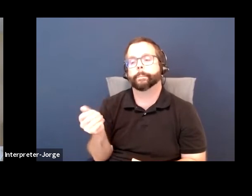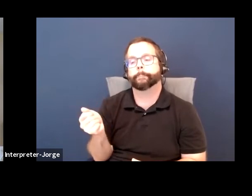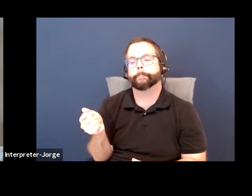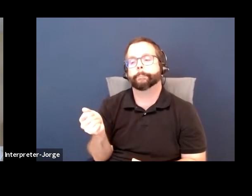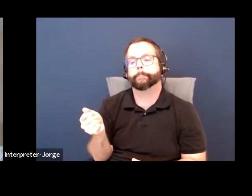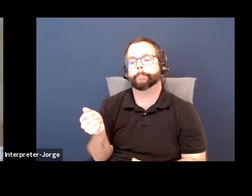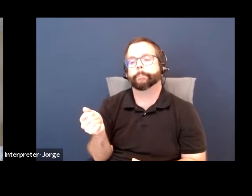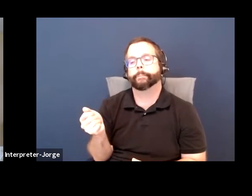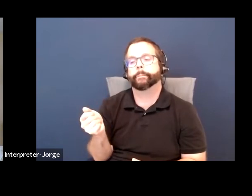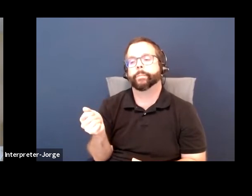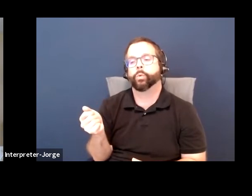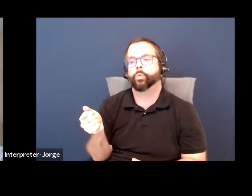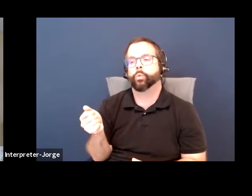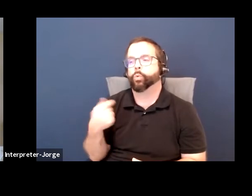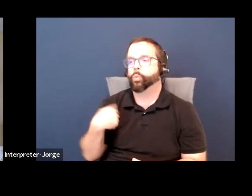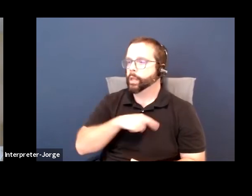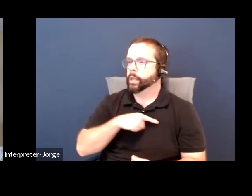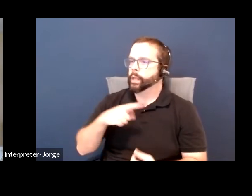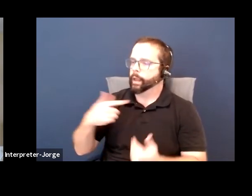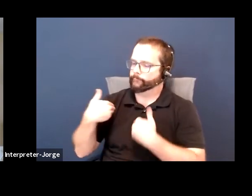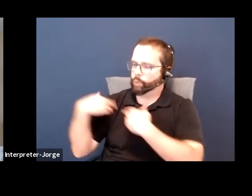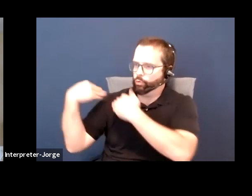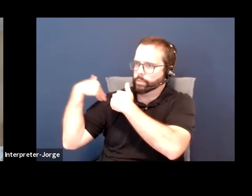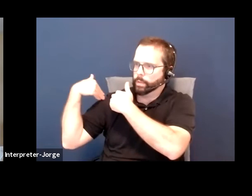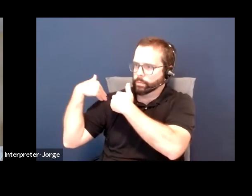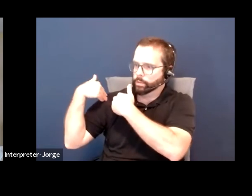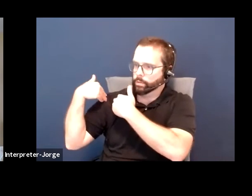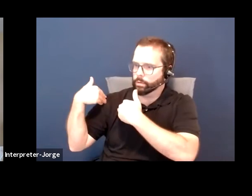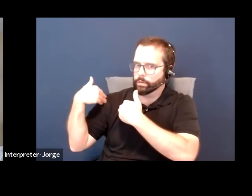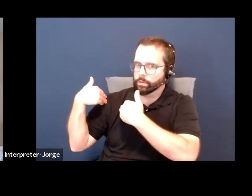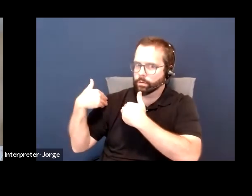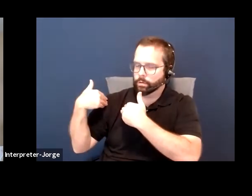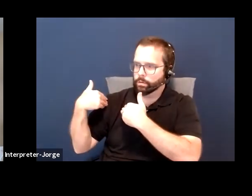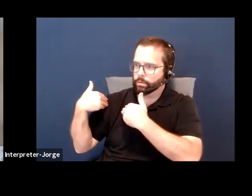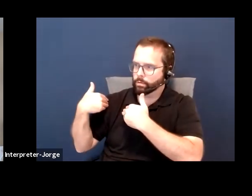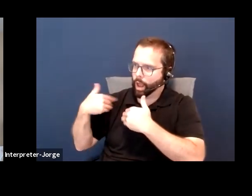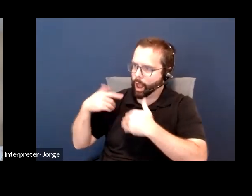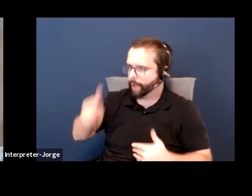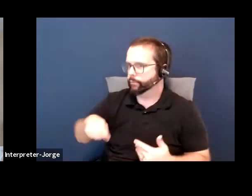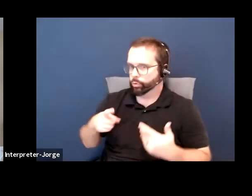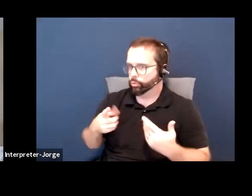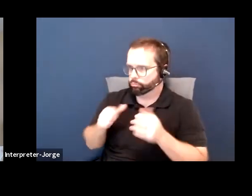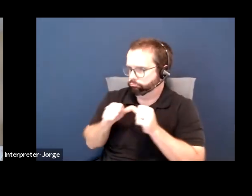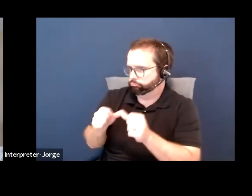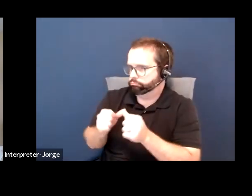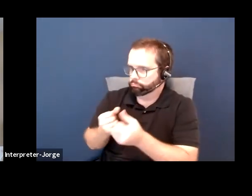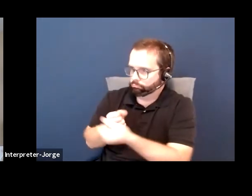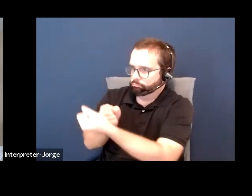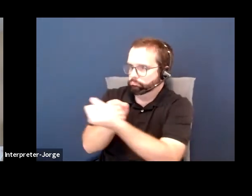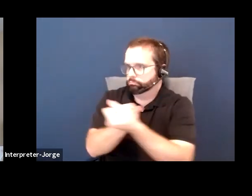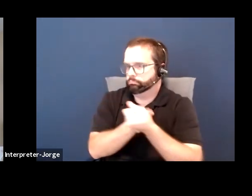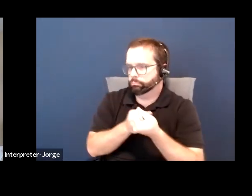we are called to do this and as a part of our systems advocacy work, right? To provide